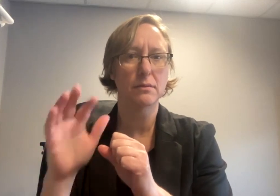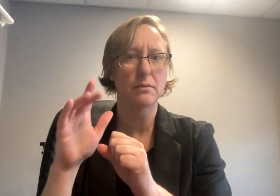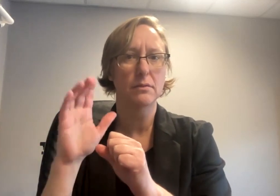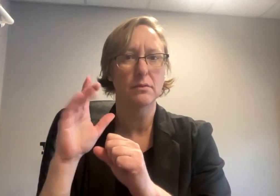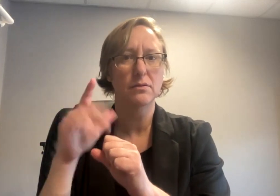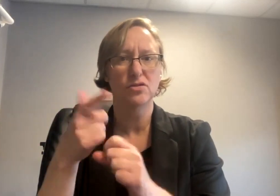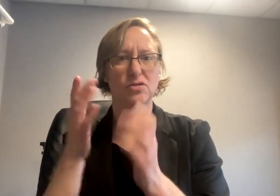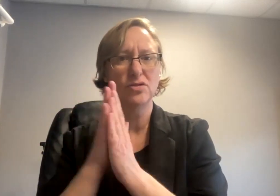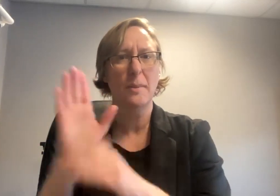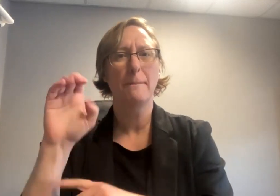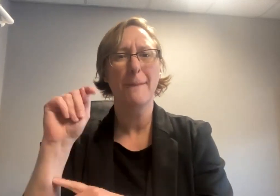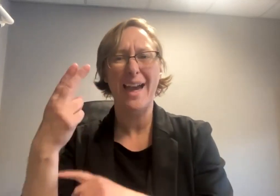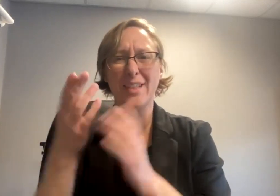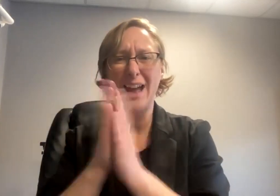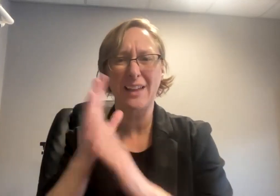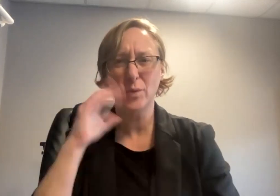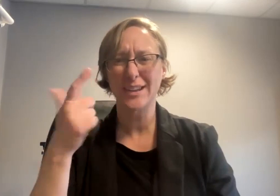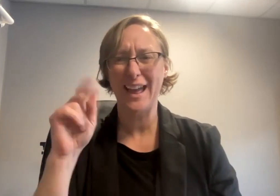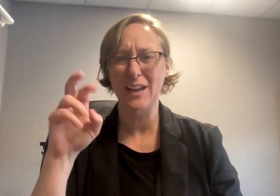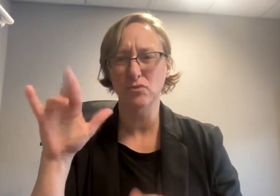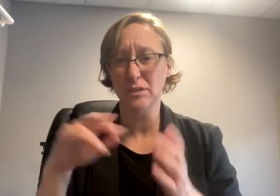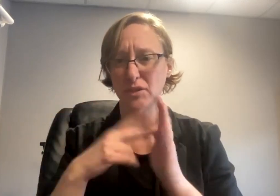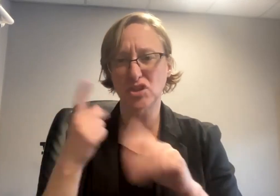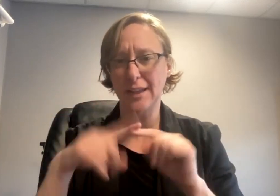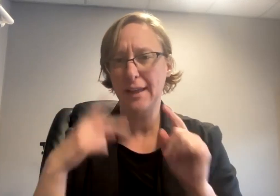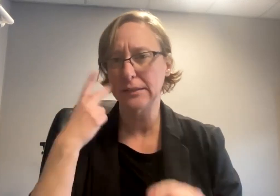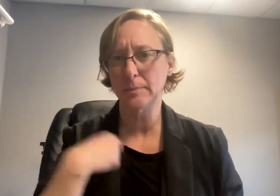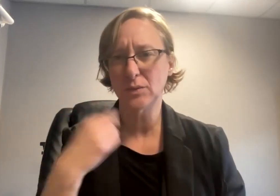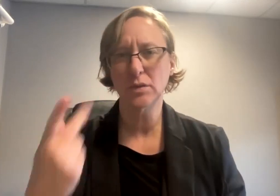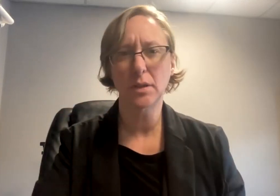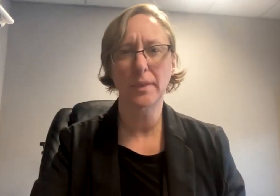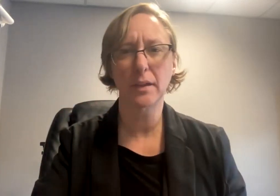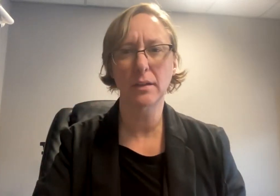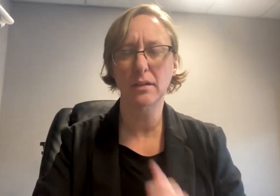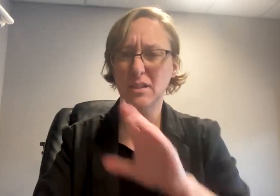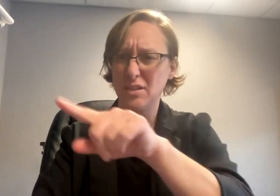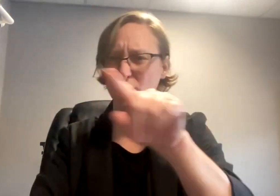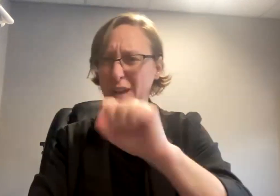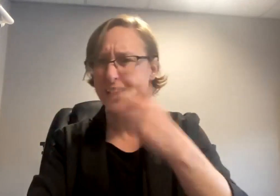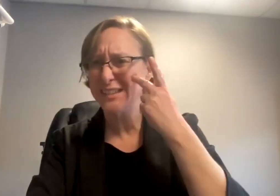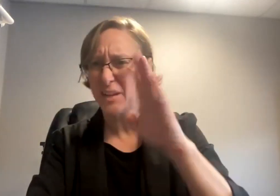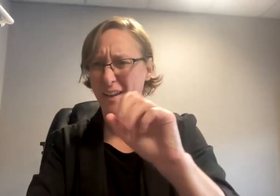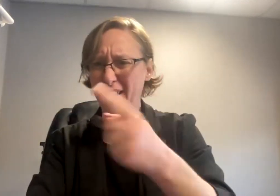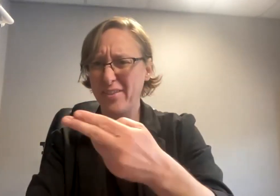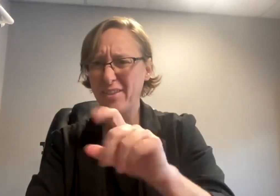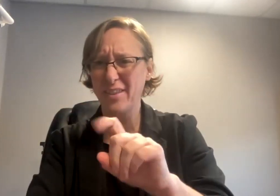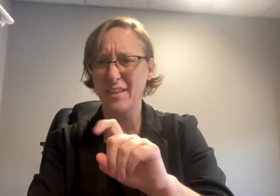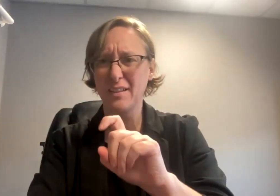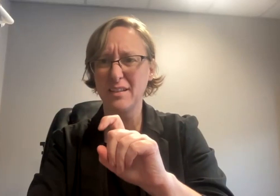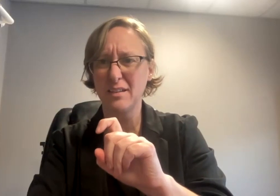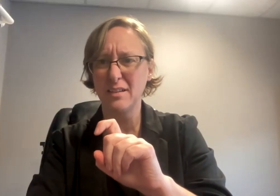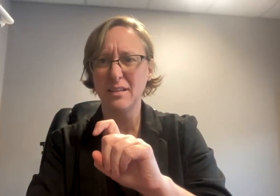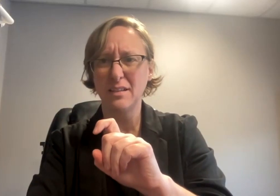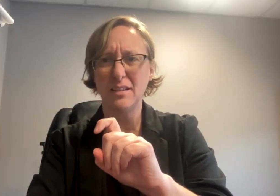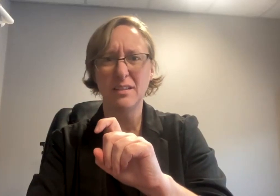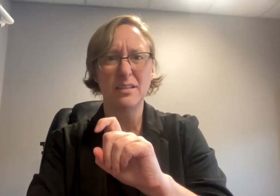I agree with her comment about this needs to be specifically Hold on, I didn't see what Chrissy said,